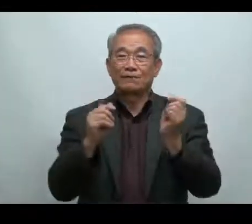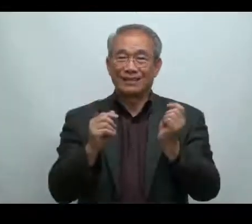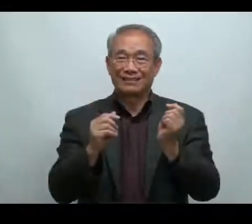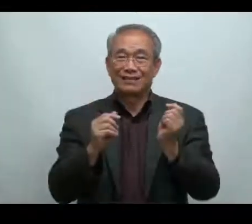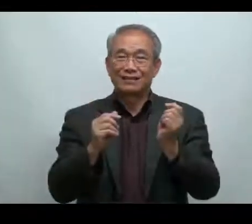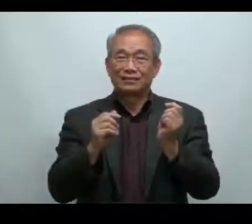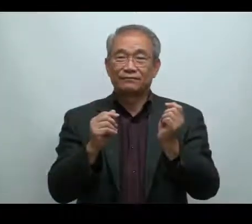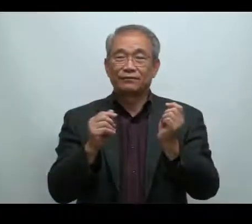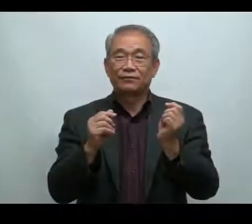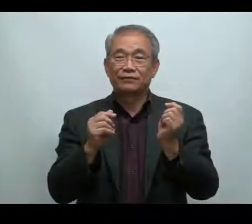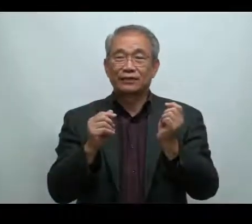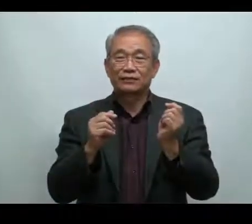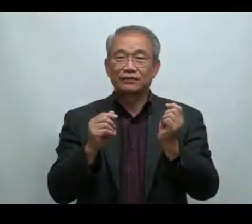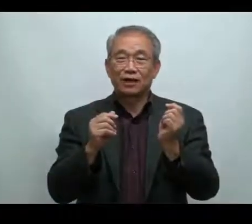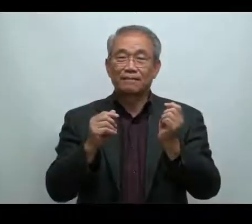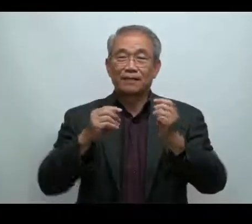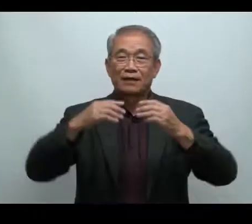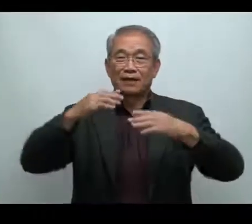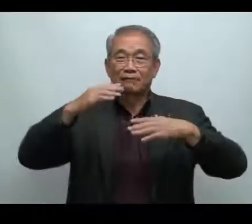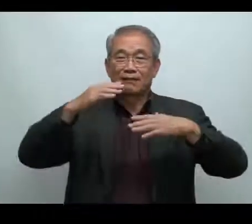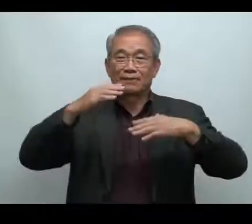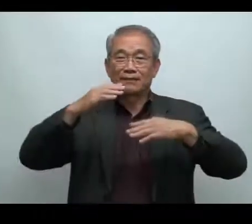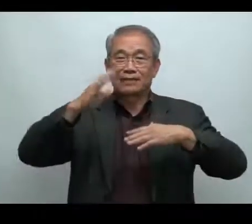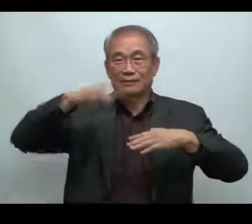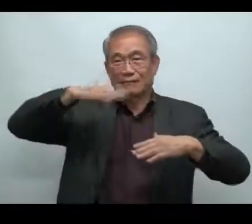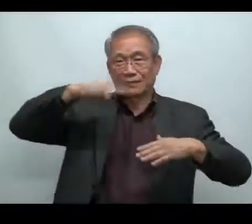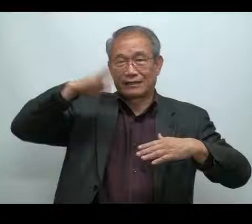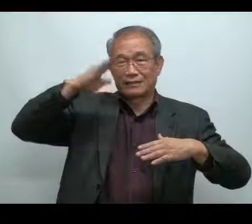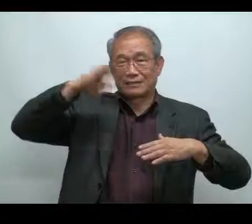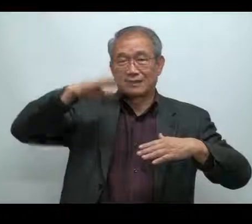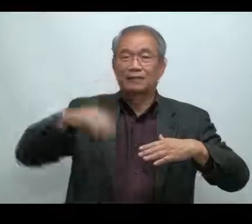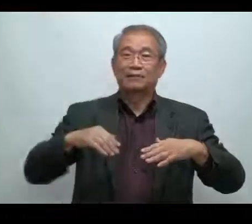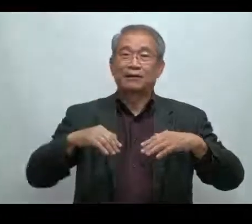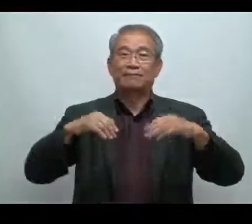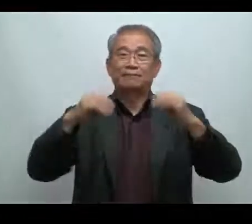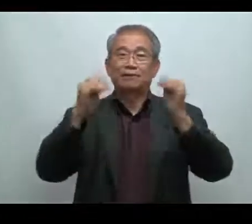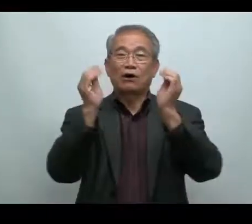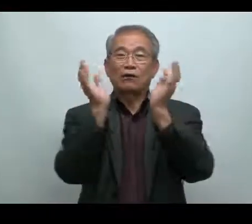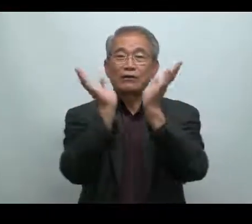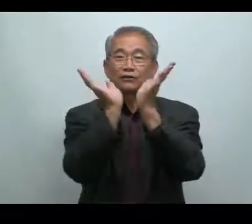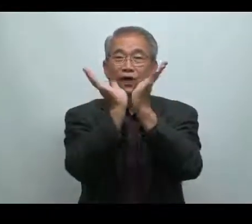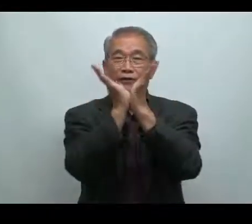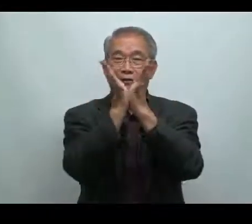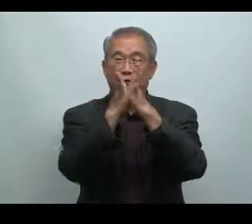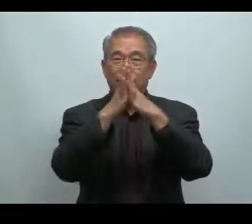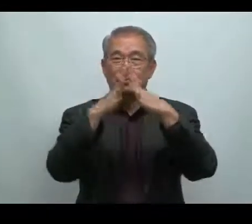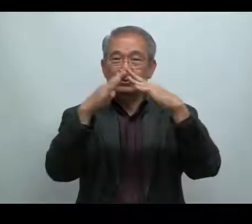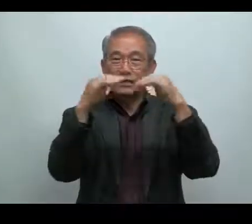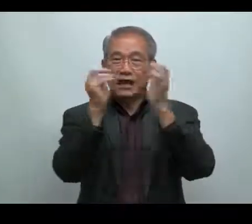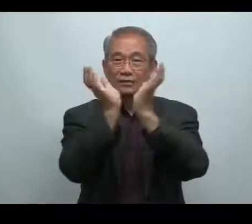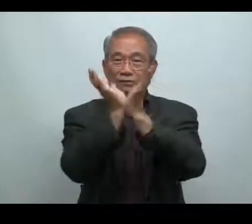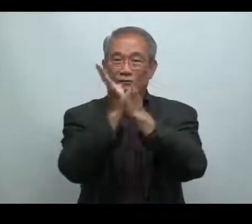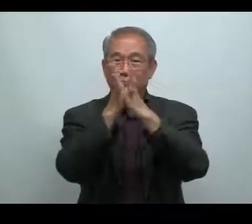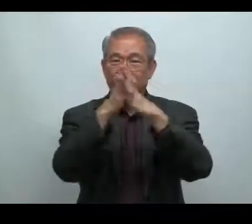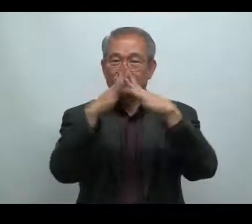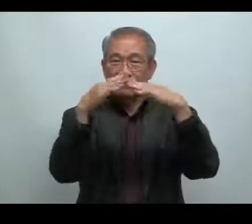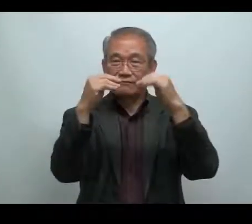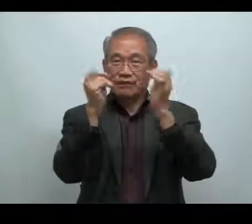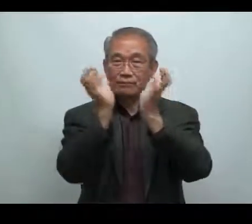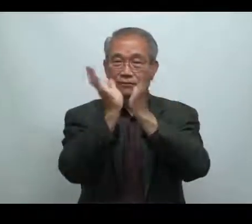vibrate. Vocal fold does not vibrate like this, but it vibrates on each other. There are two sides of the vocal fold vibrates on each